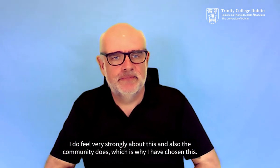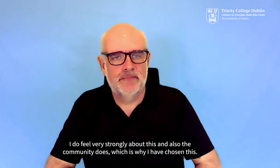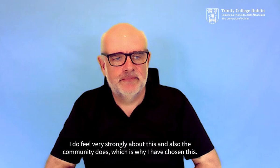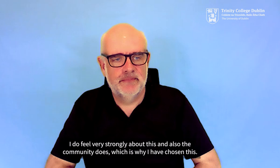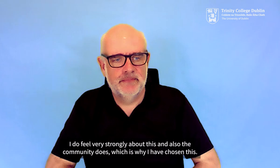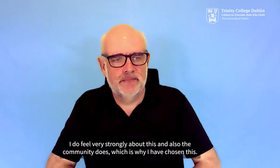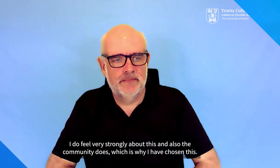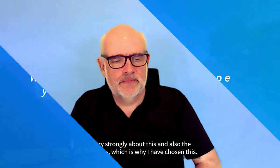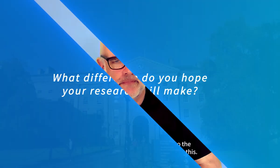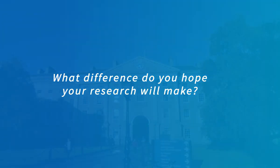I have chosen this.